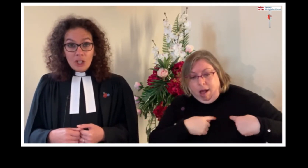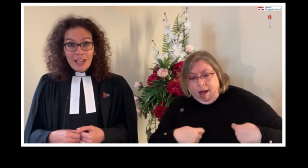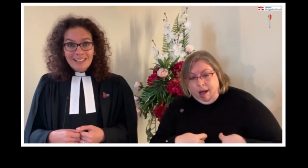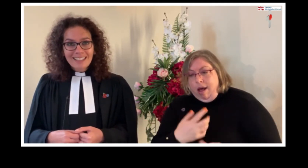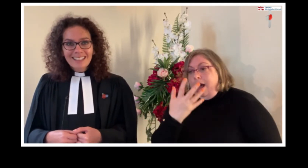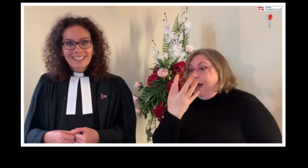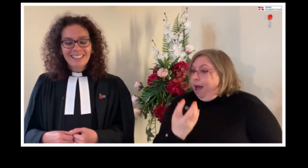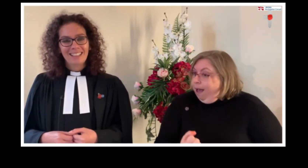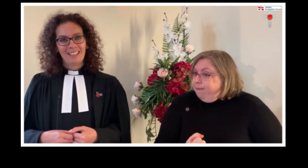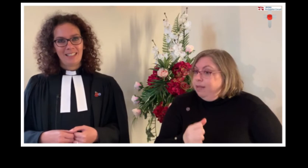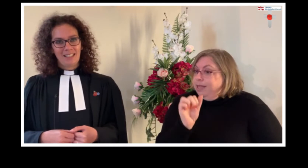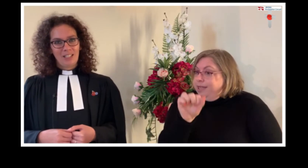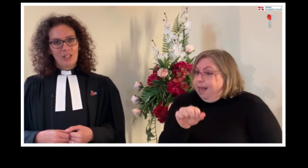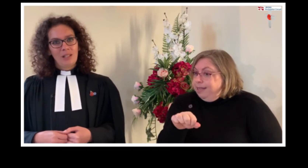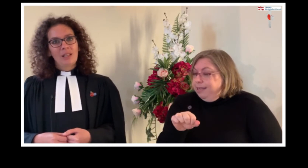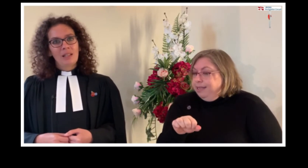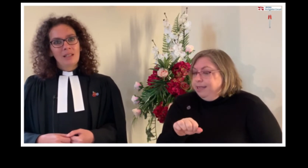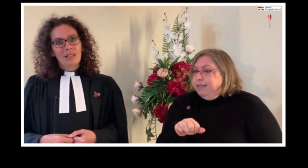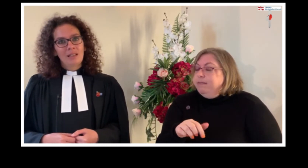your church,